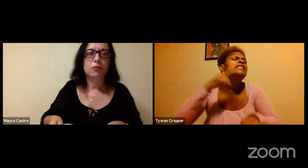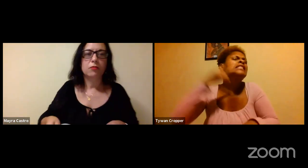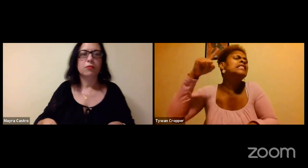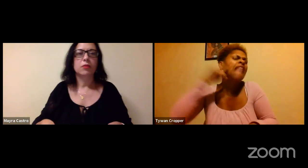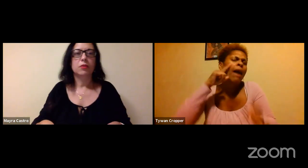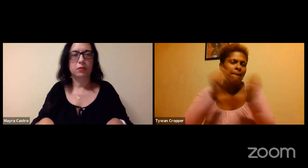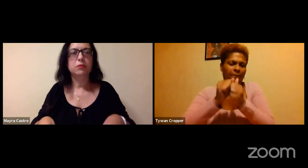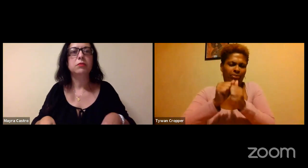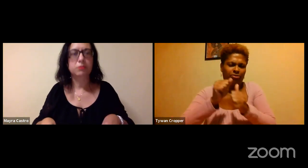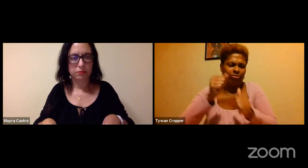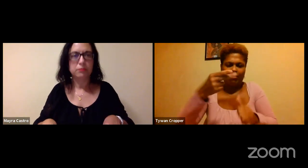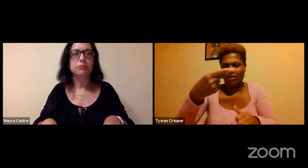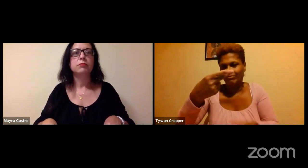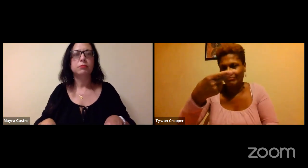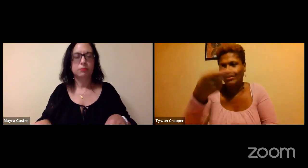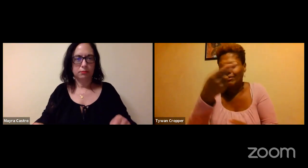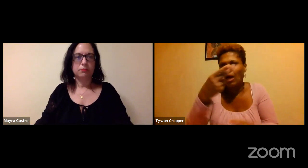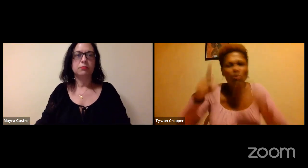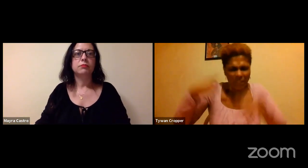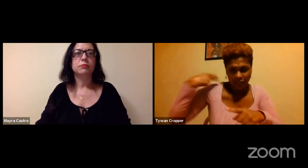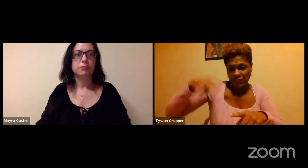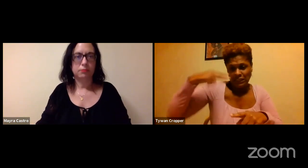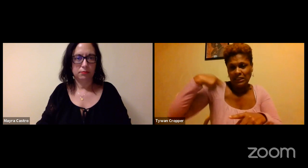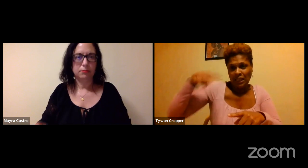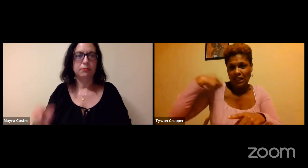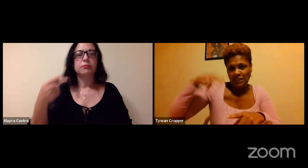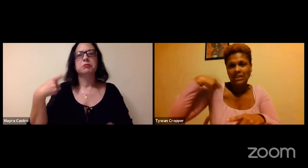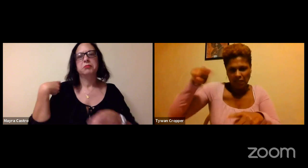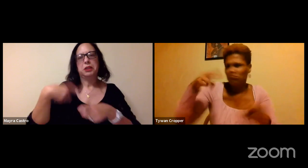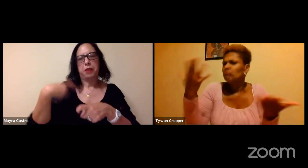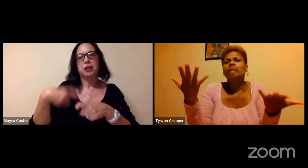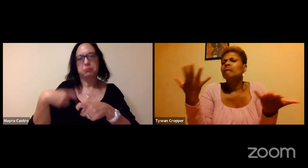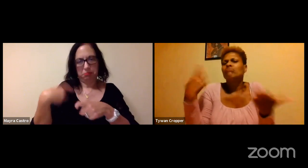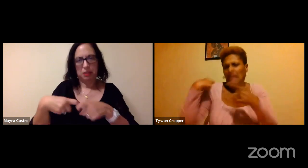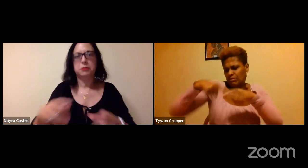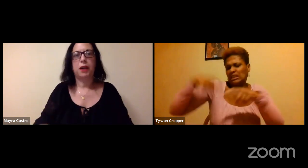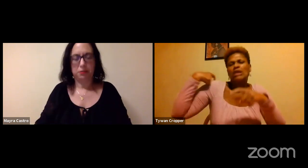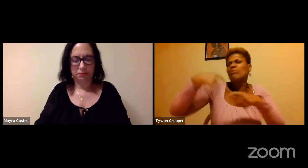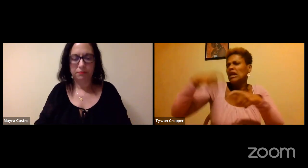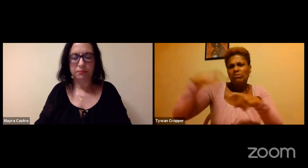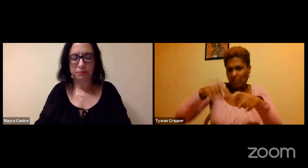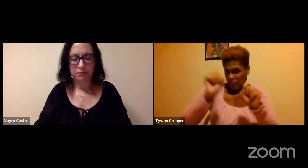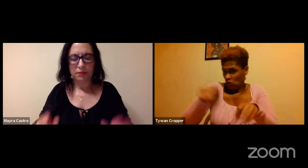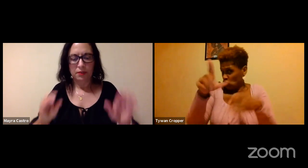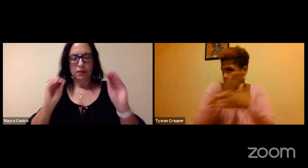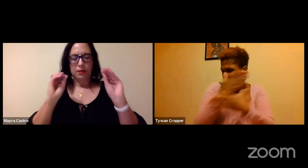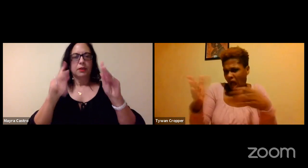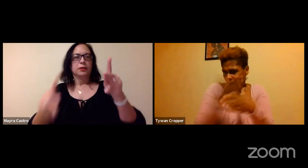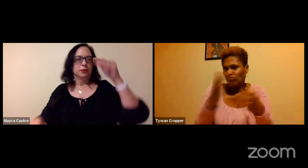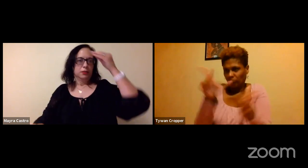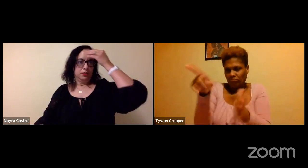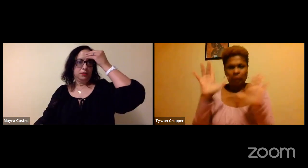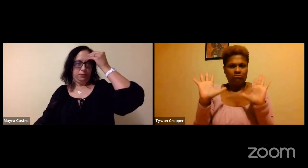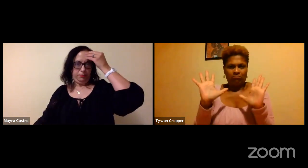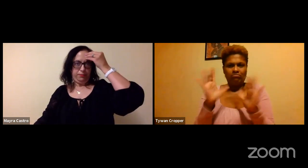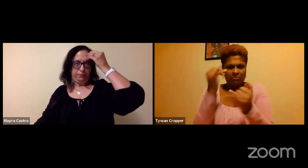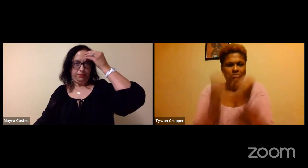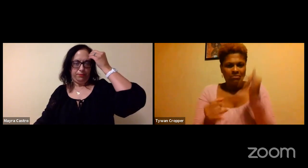What advice can you share about being deaf and Hispanic? What do you want to